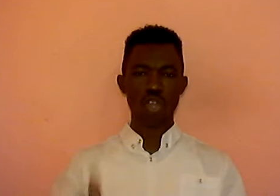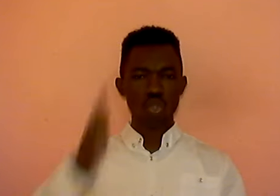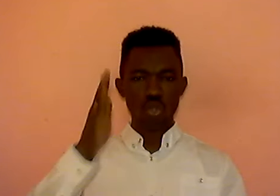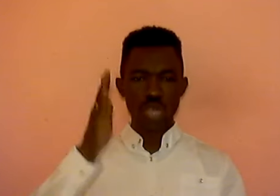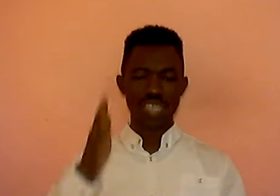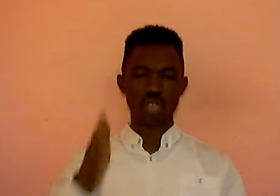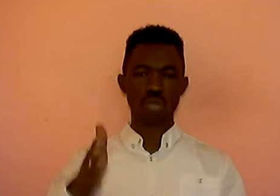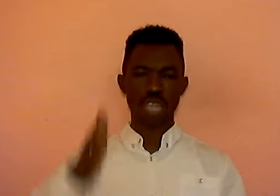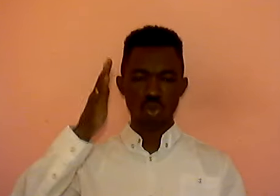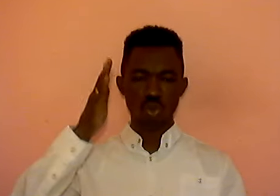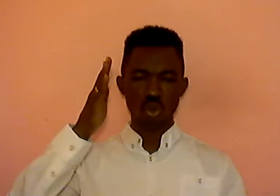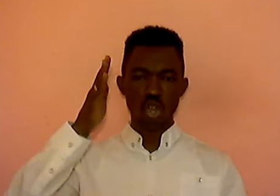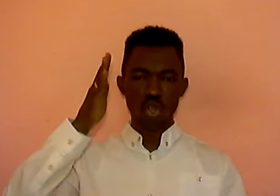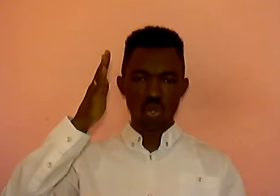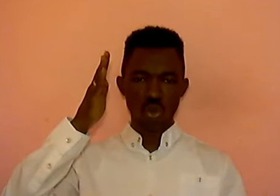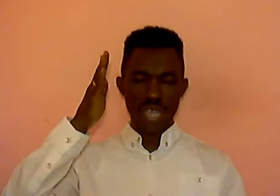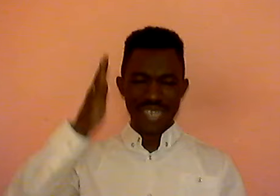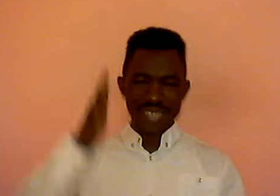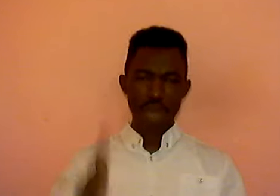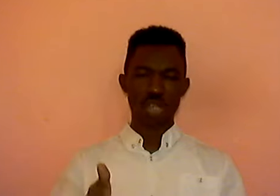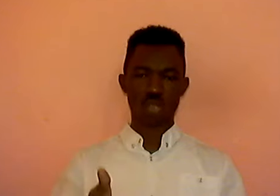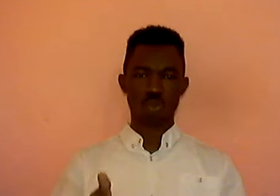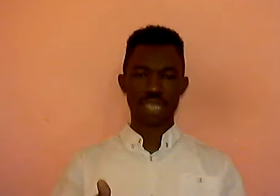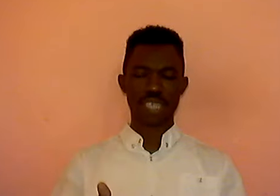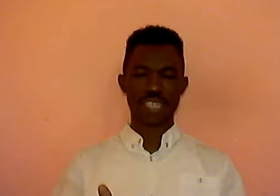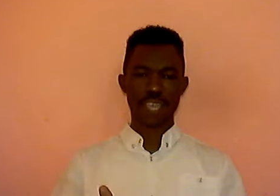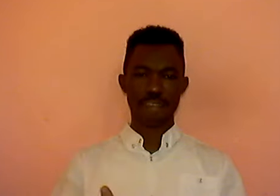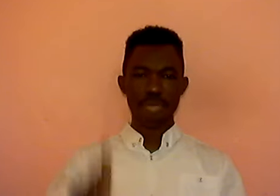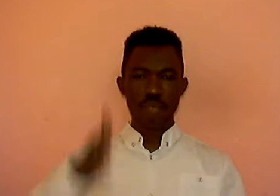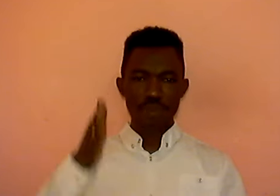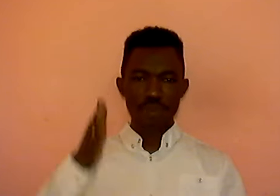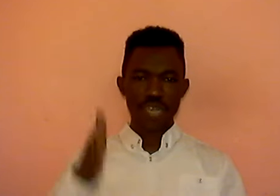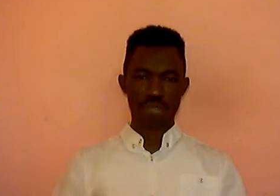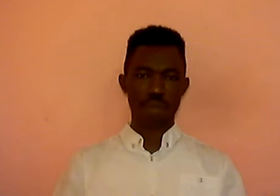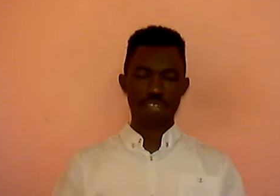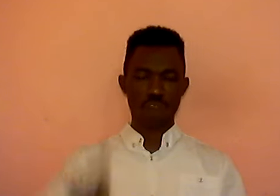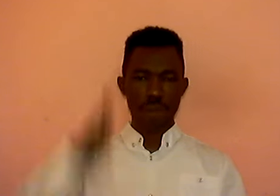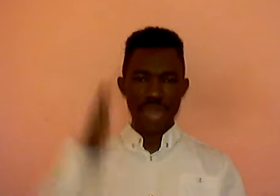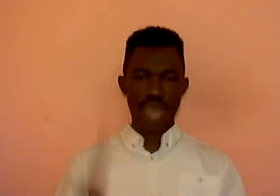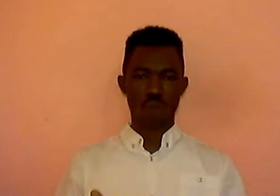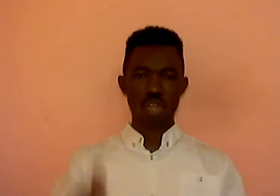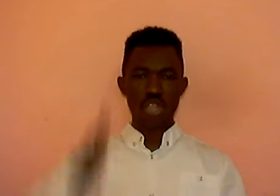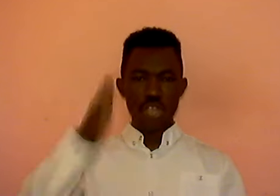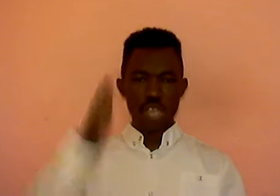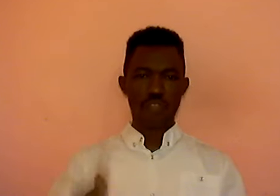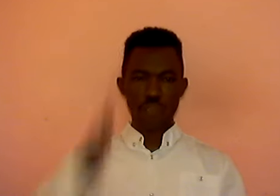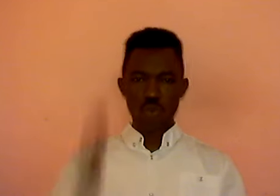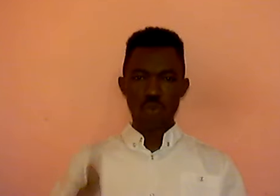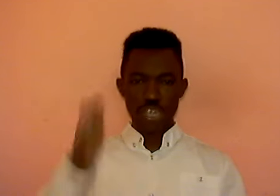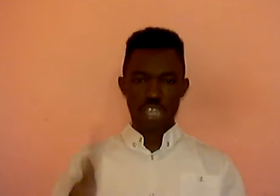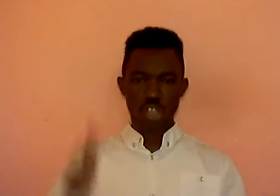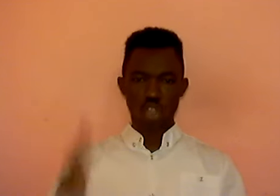to execute and to establish what he said. From this moment, from now, if you did not